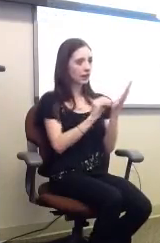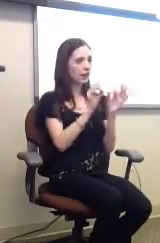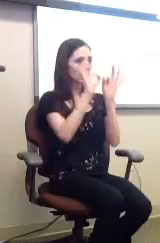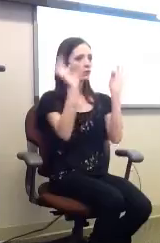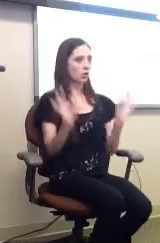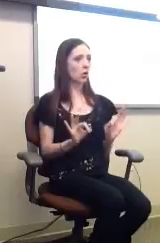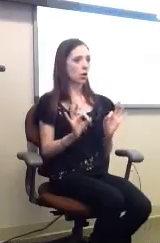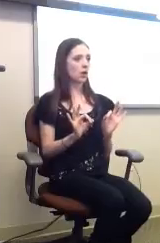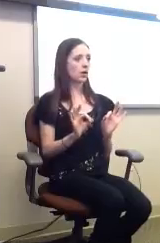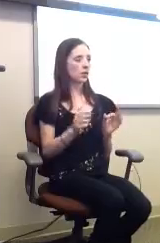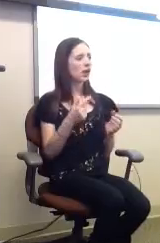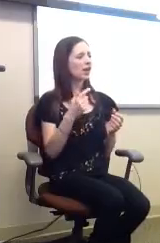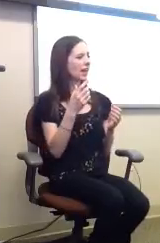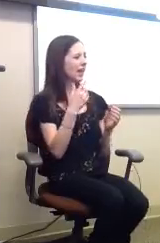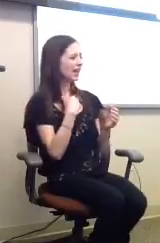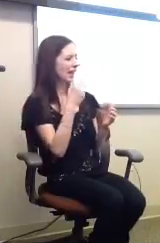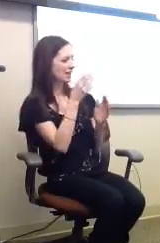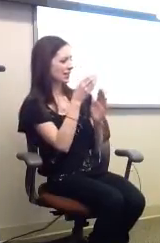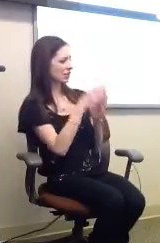has a little bit in it. So use your chapter 8.